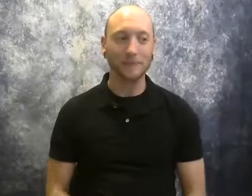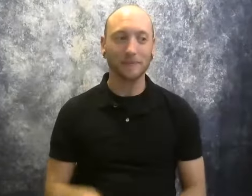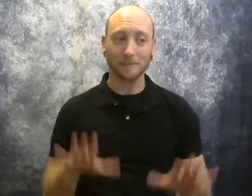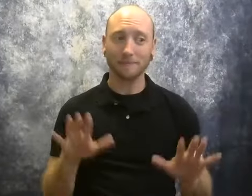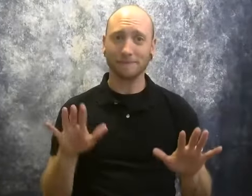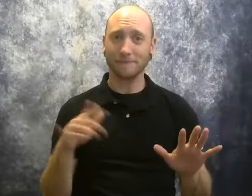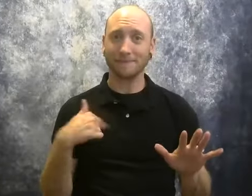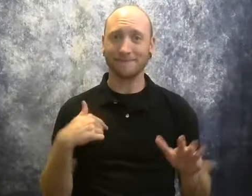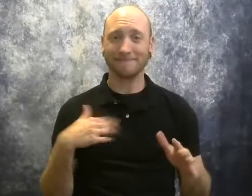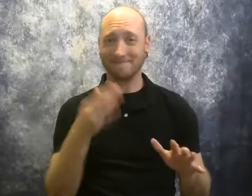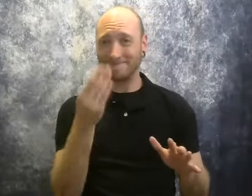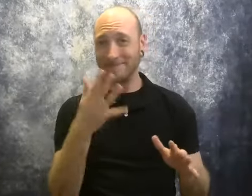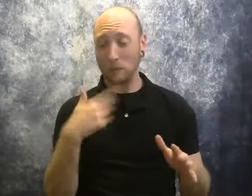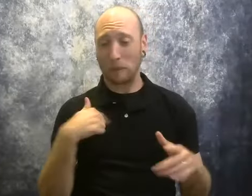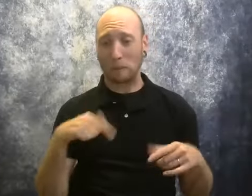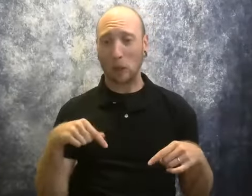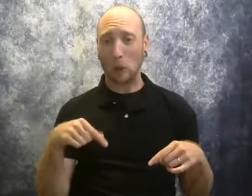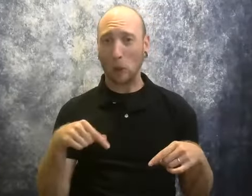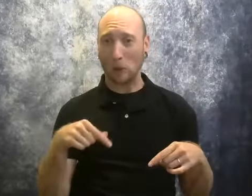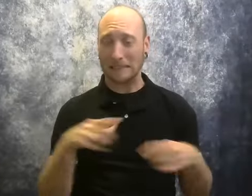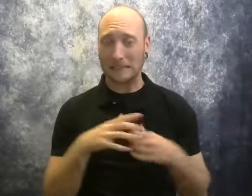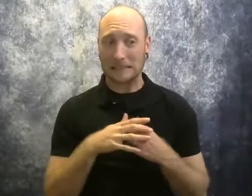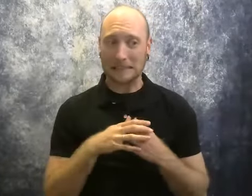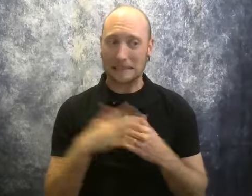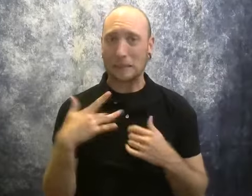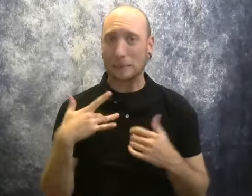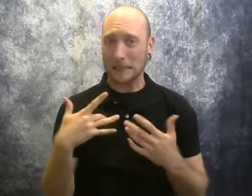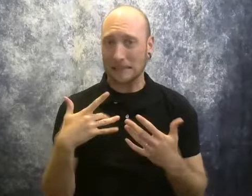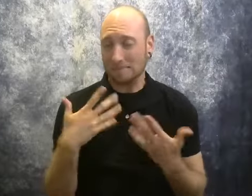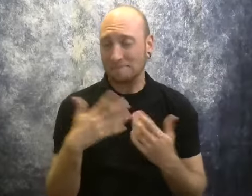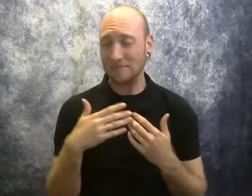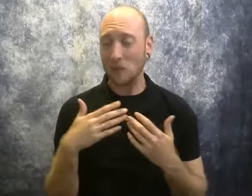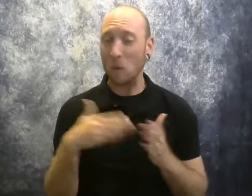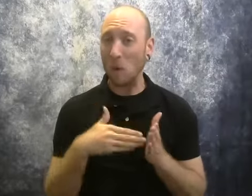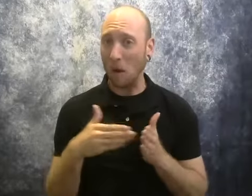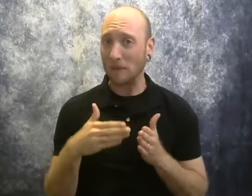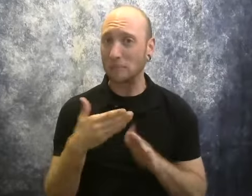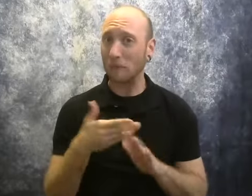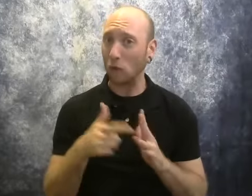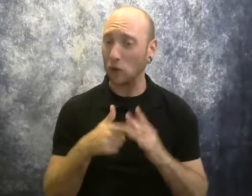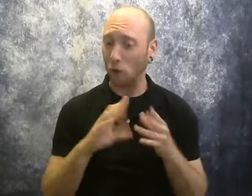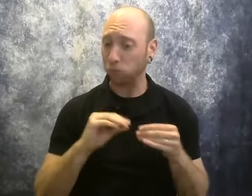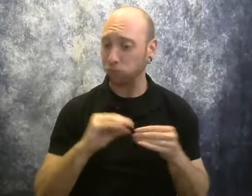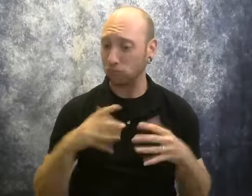Right, thanks, Yvonne. I must say, I'm a little nervous, to be fair, as one does at these events.